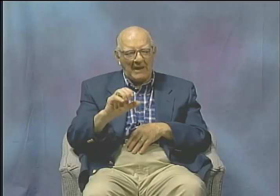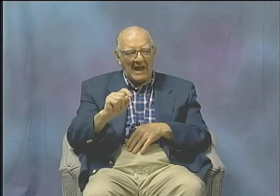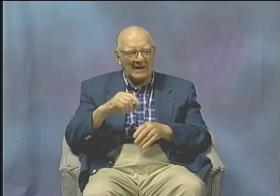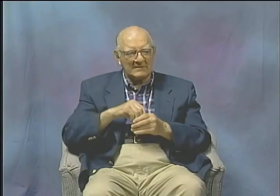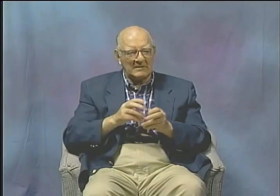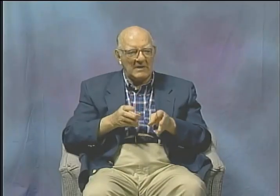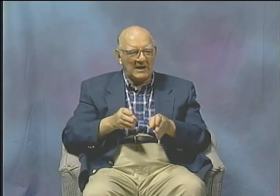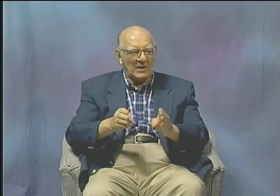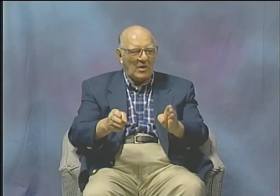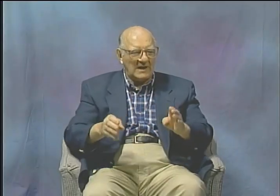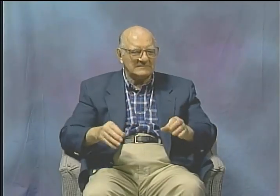impact in many ways.